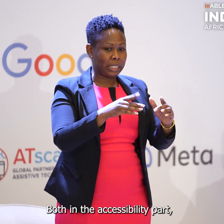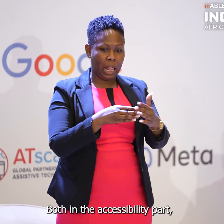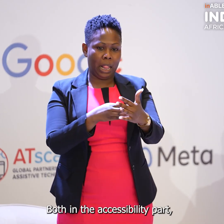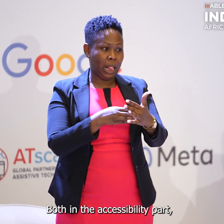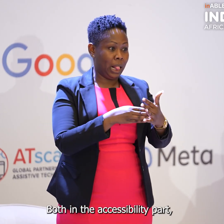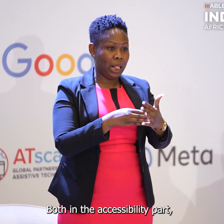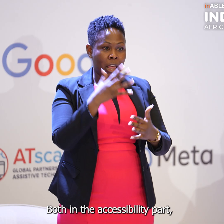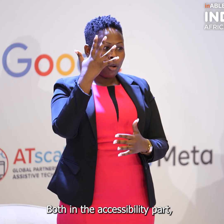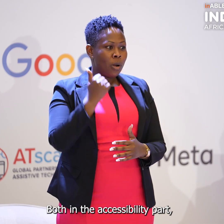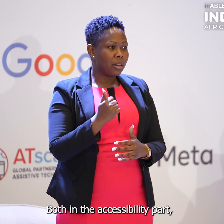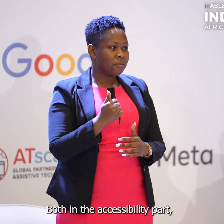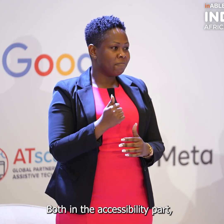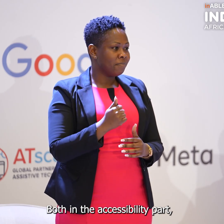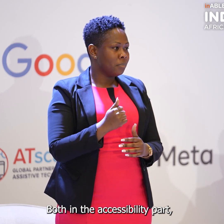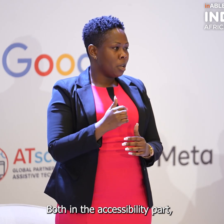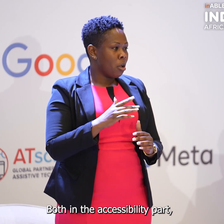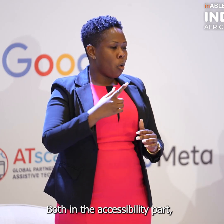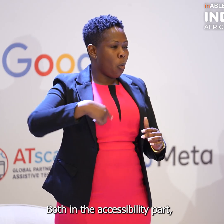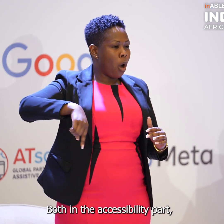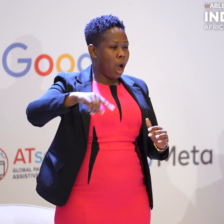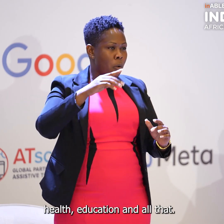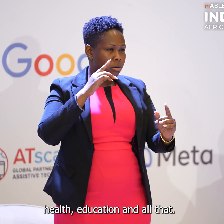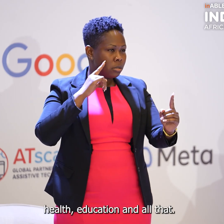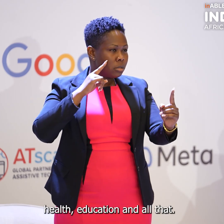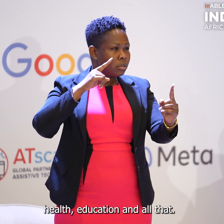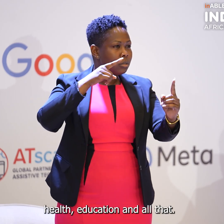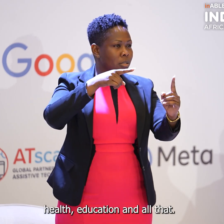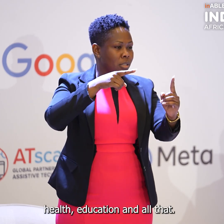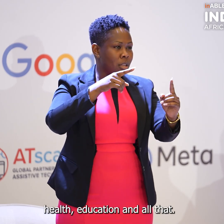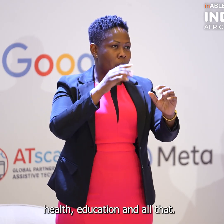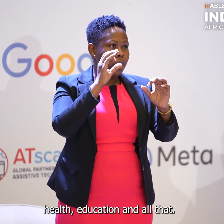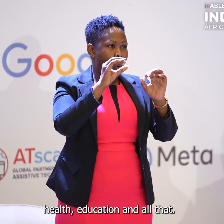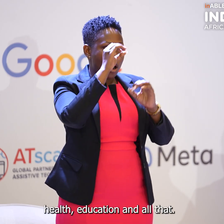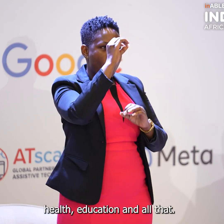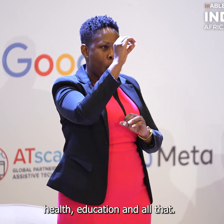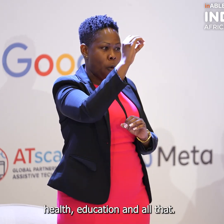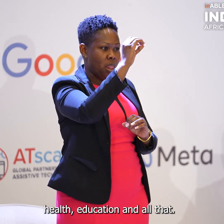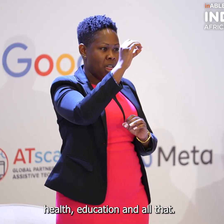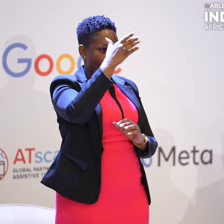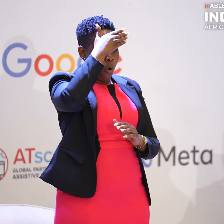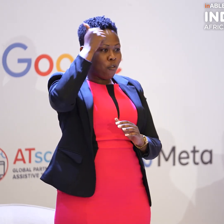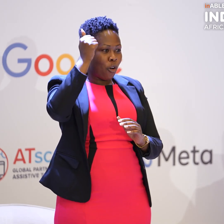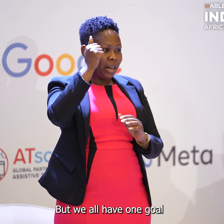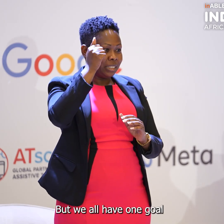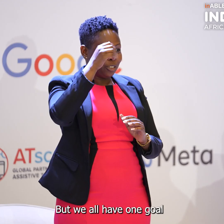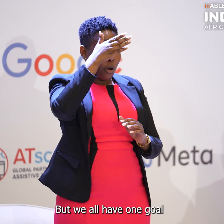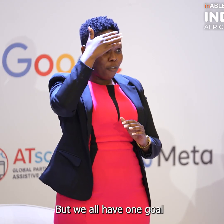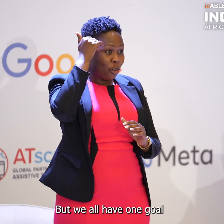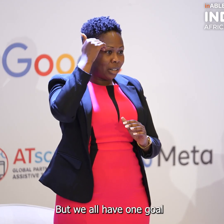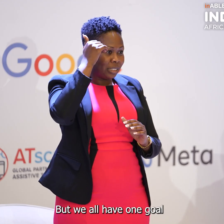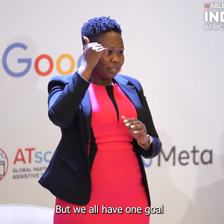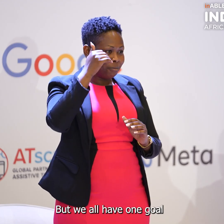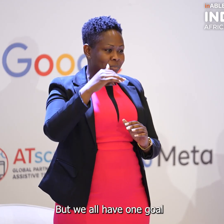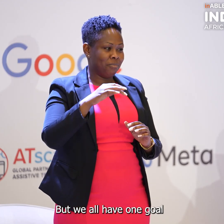both in the accessibility part, health, education, and all that. But we all